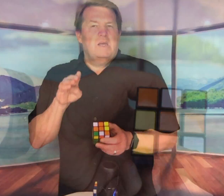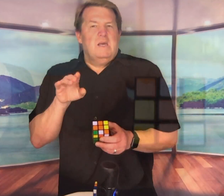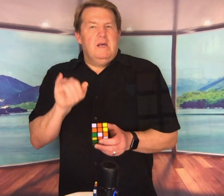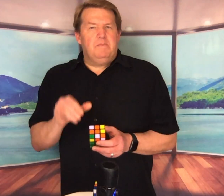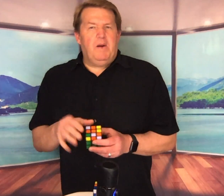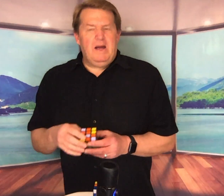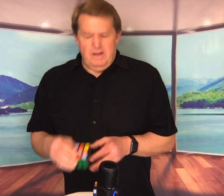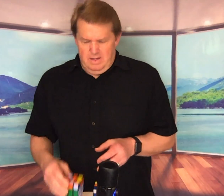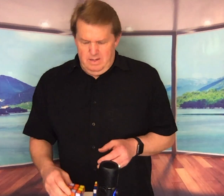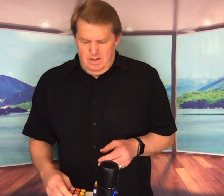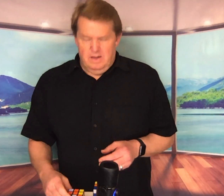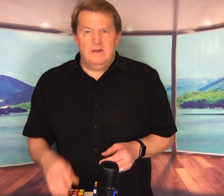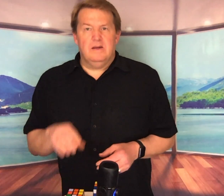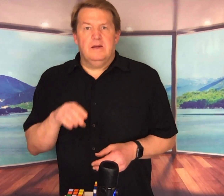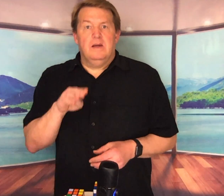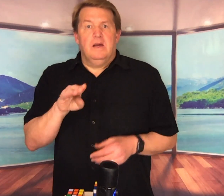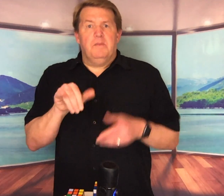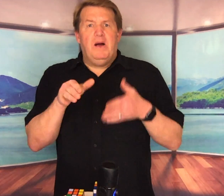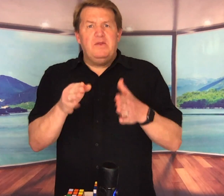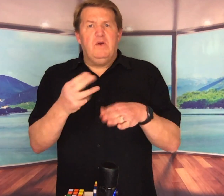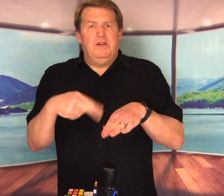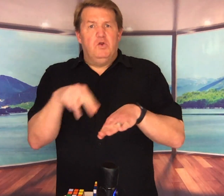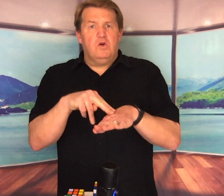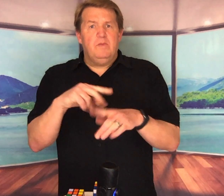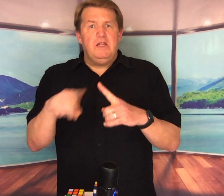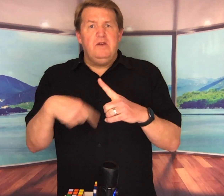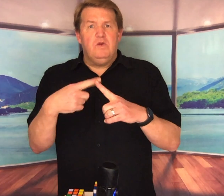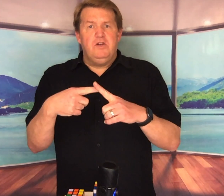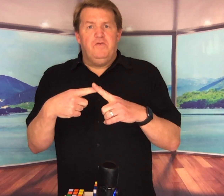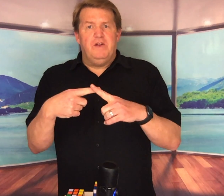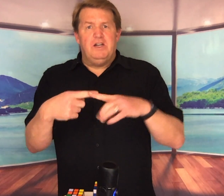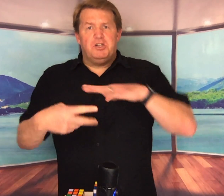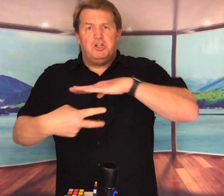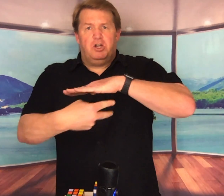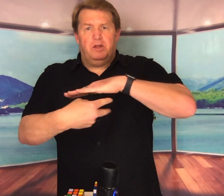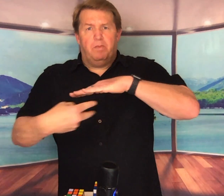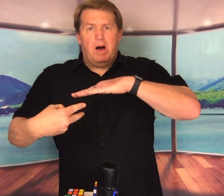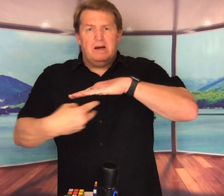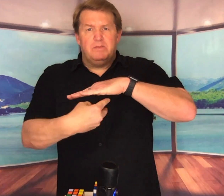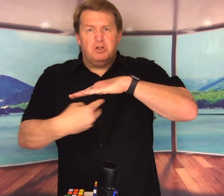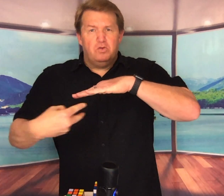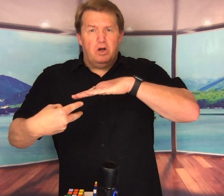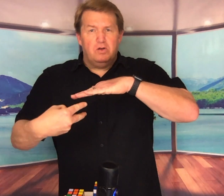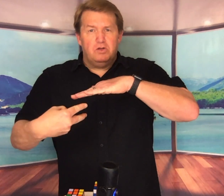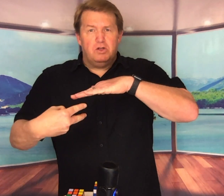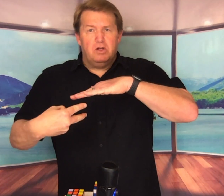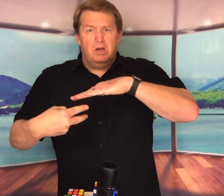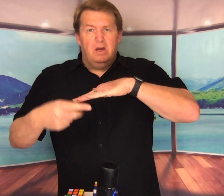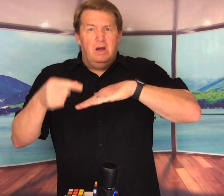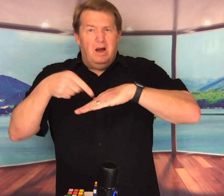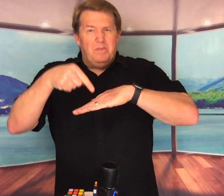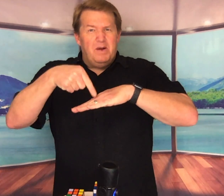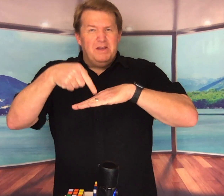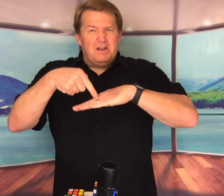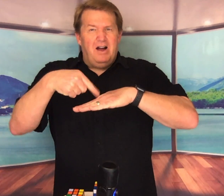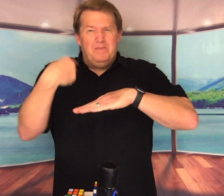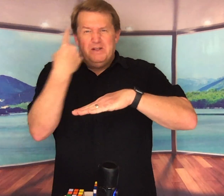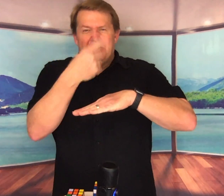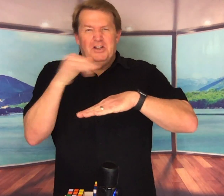And by the way, normally when you finish the bottom 2 rows, up on the top, it's going to look